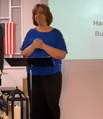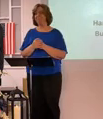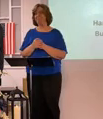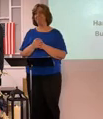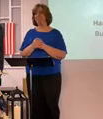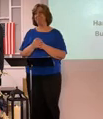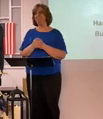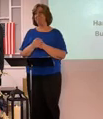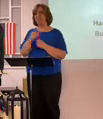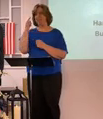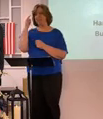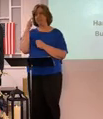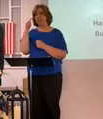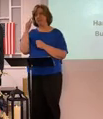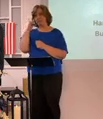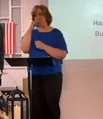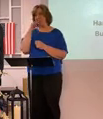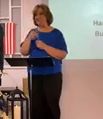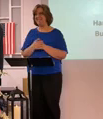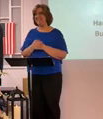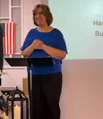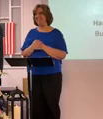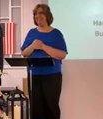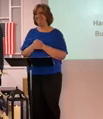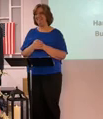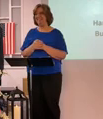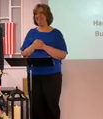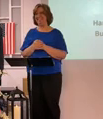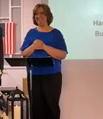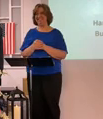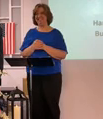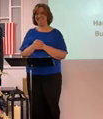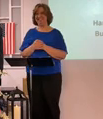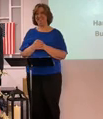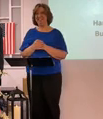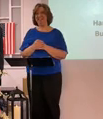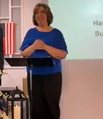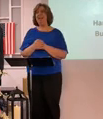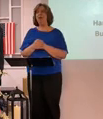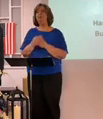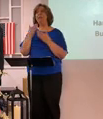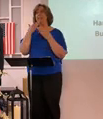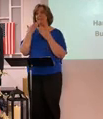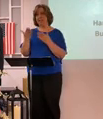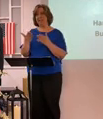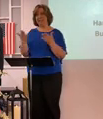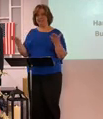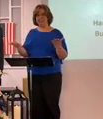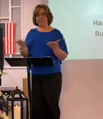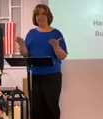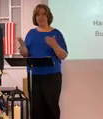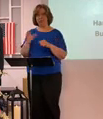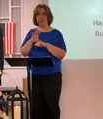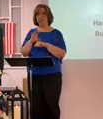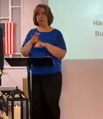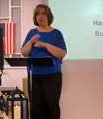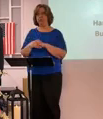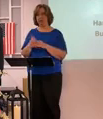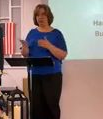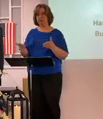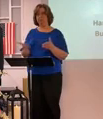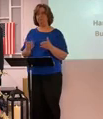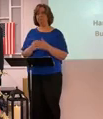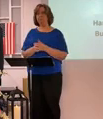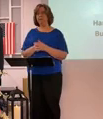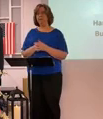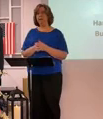distracted thinking of the kids. But, you know, we thank this church. We do thank this church because